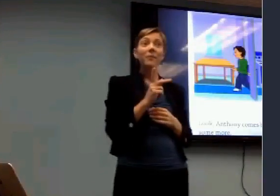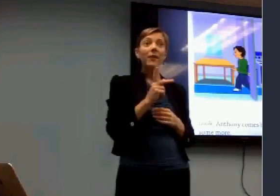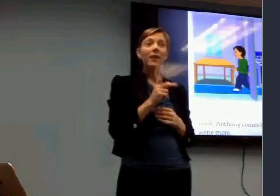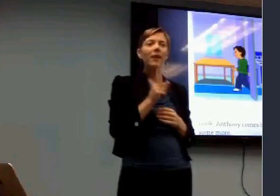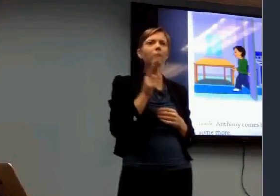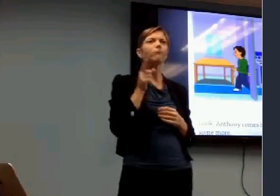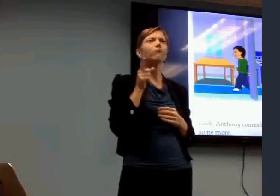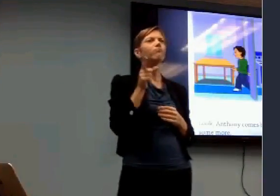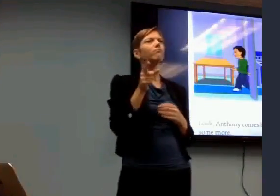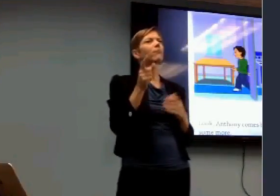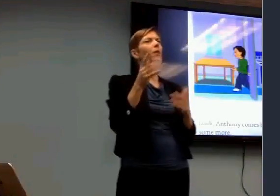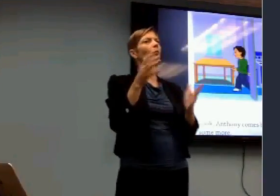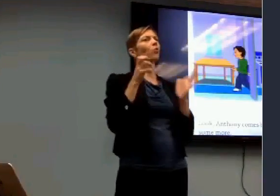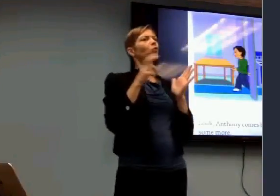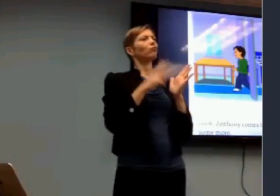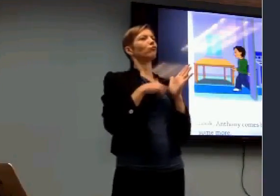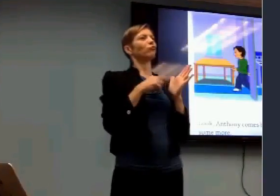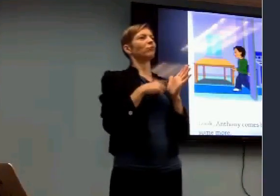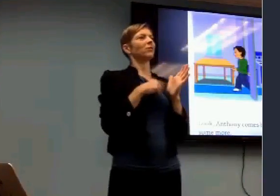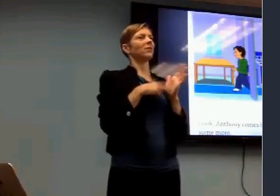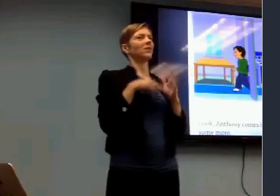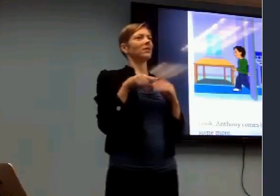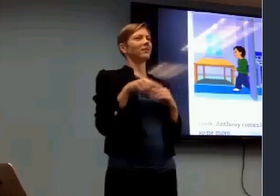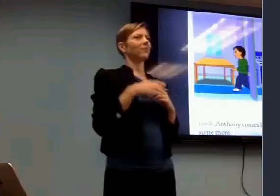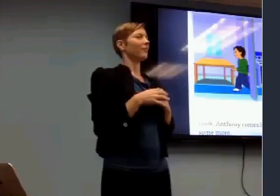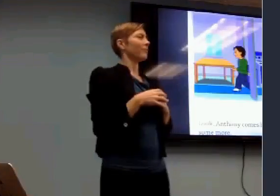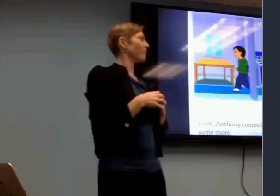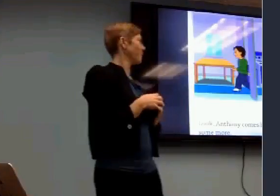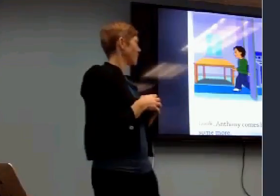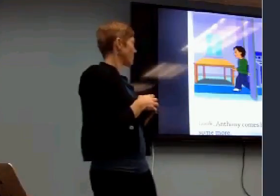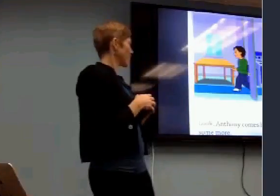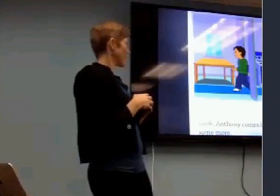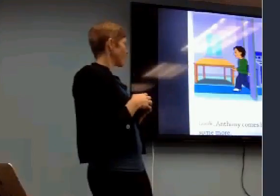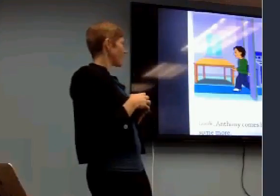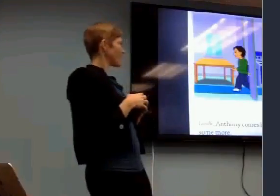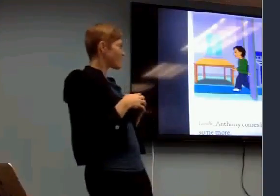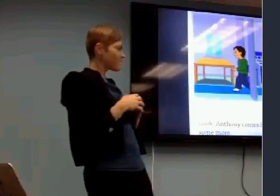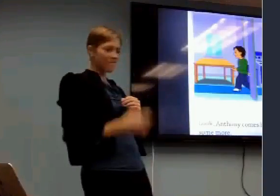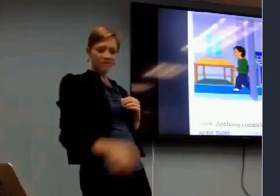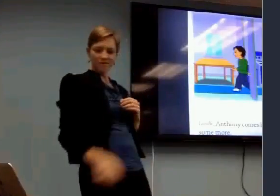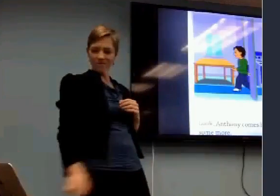Look, Anthony comes back to read some more.